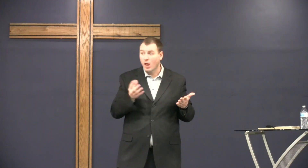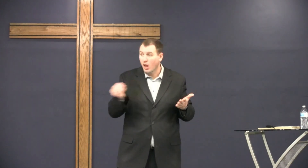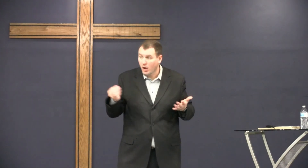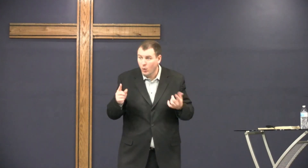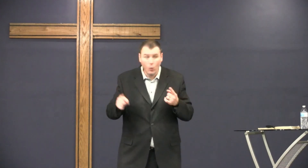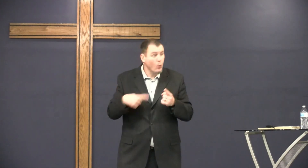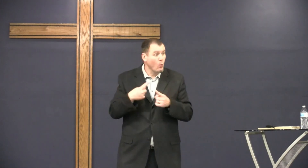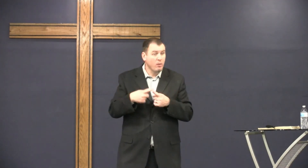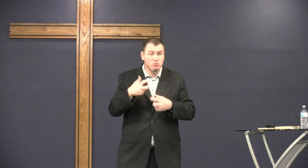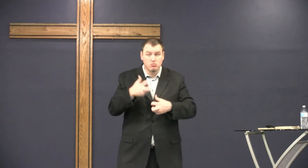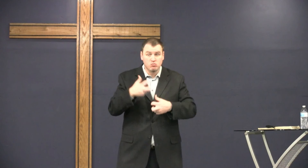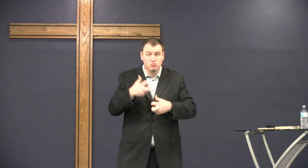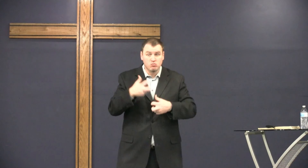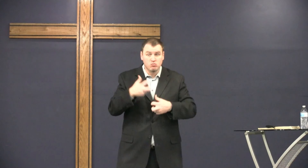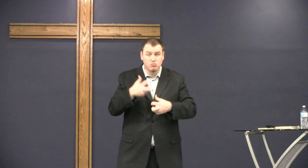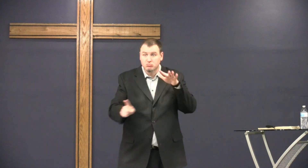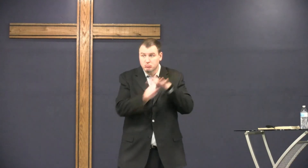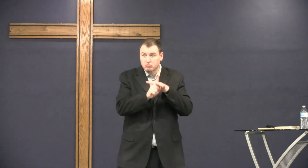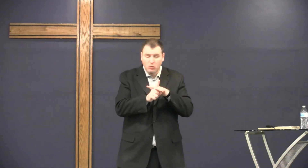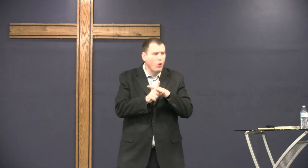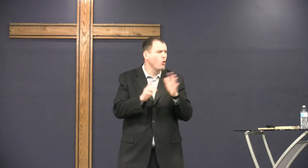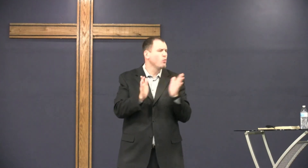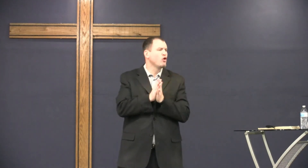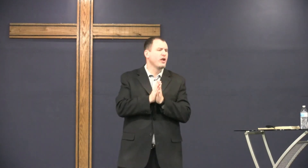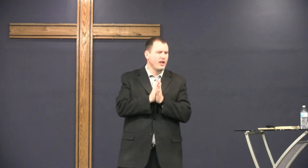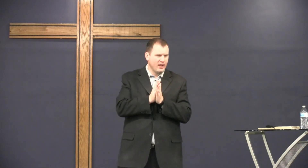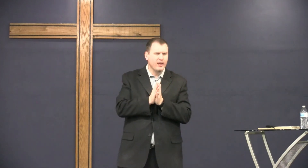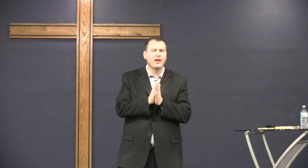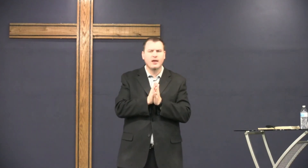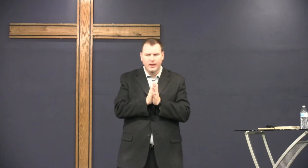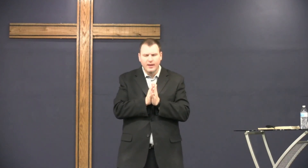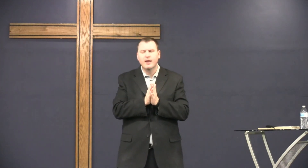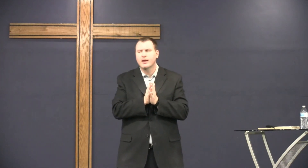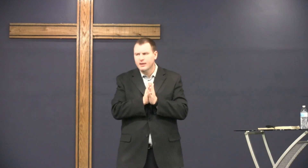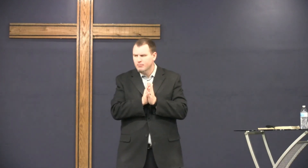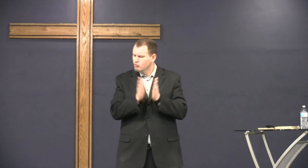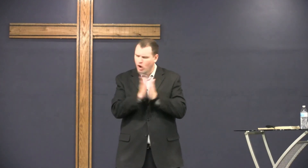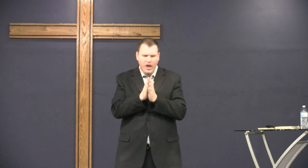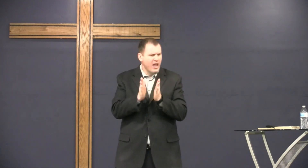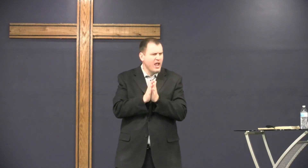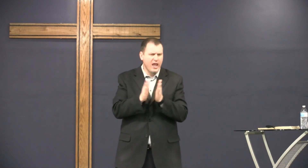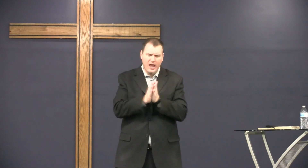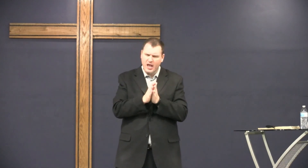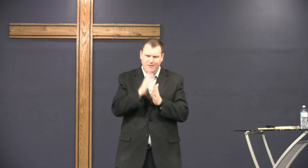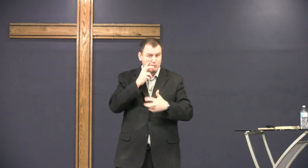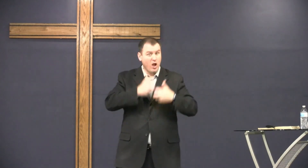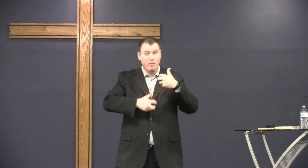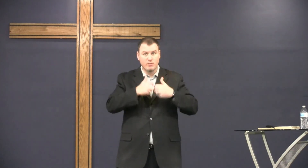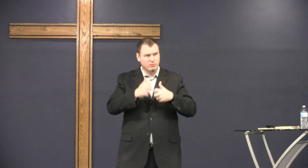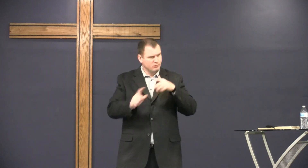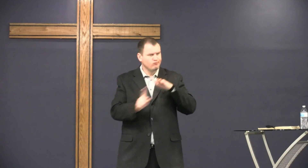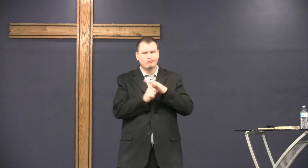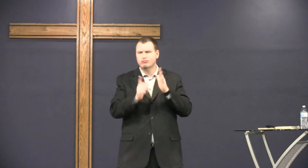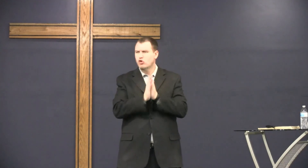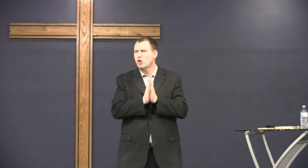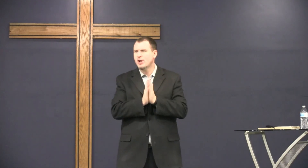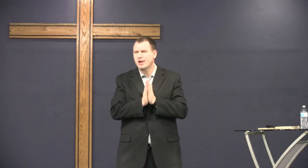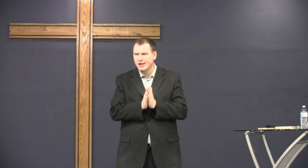Jesus things. And when problems happen, they say, oh, pray